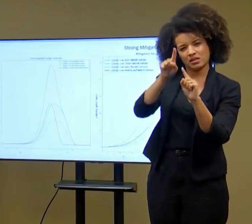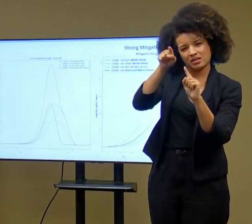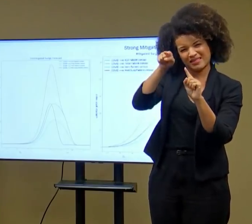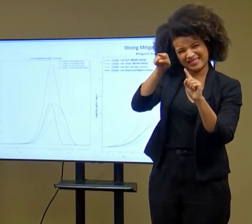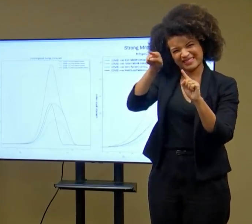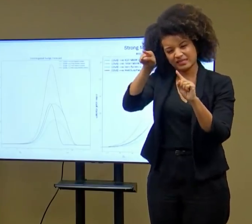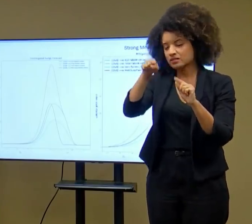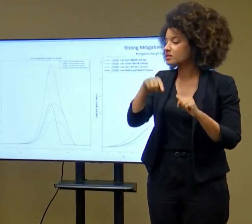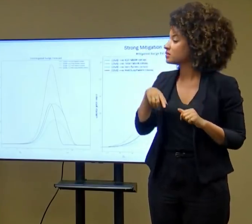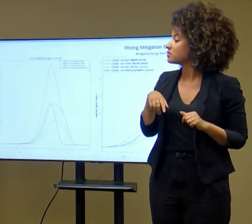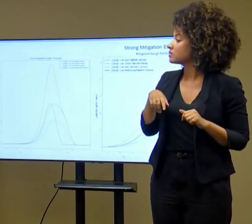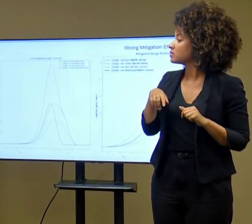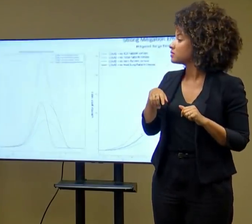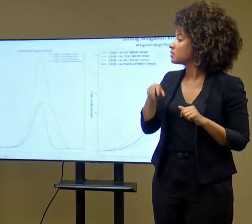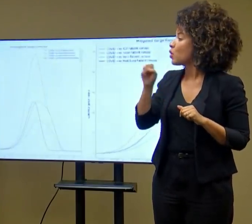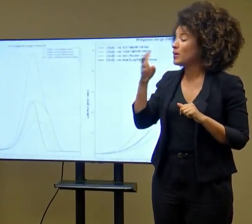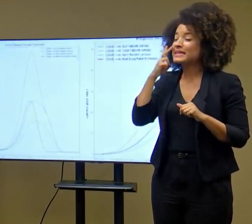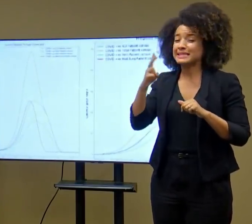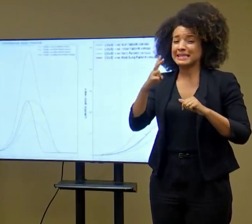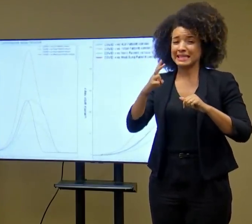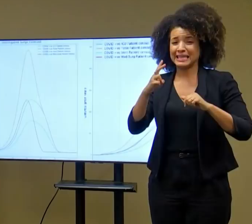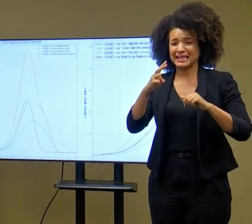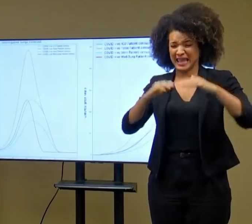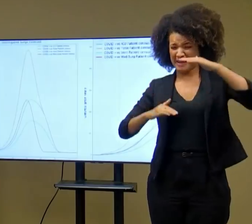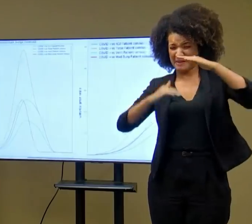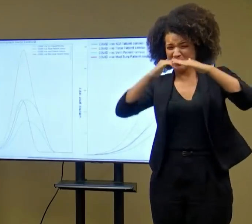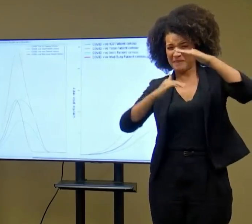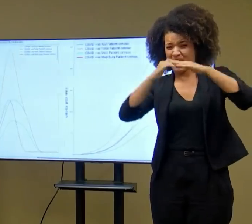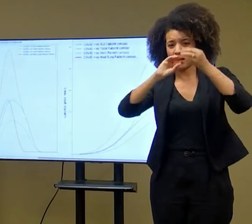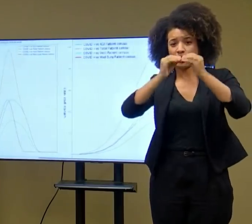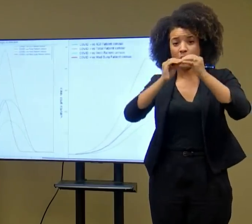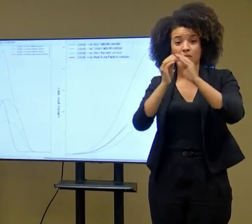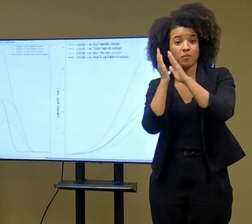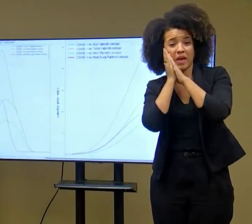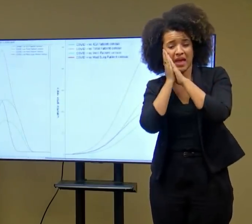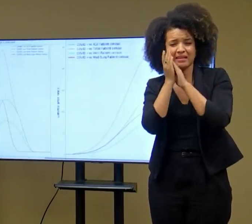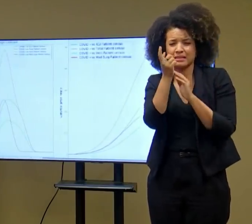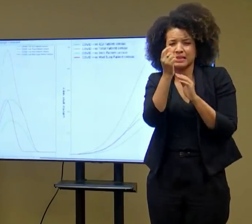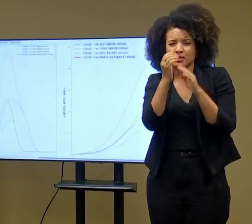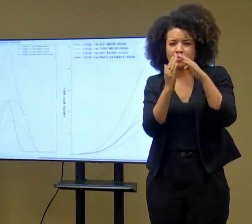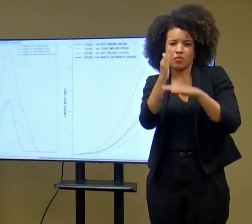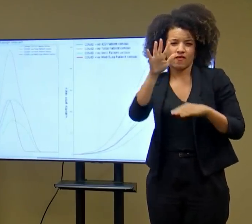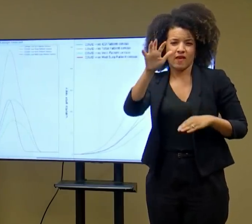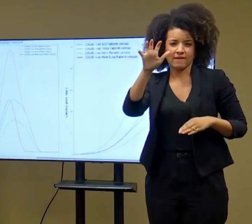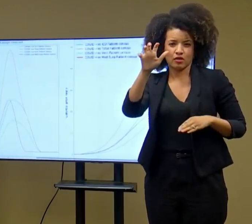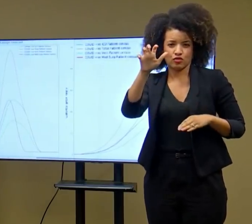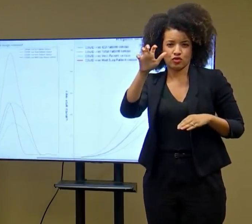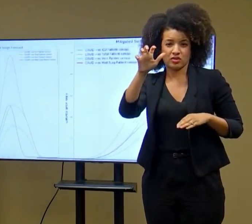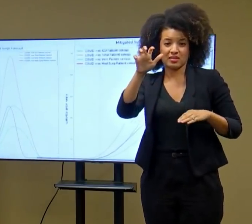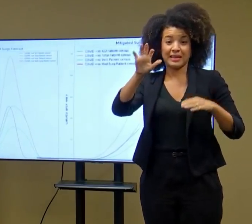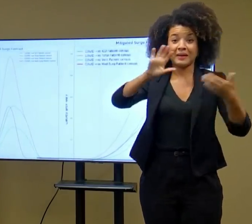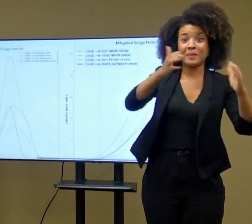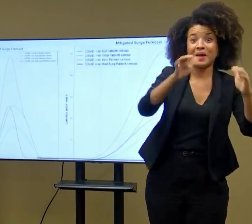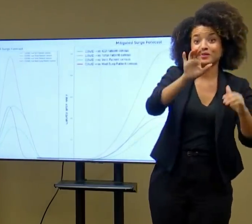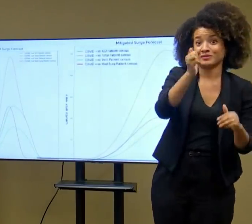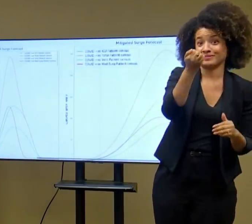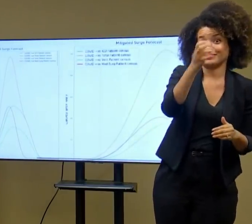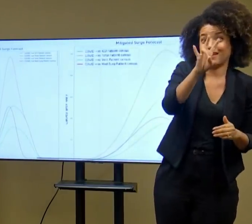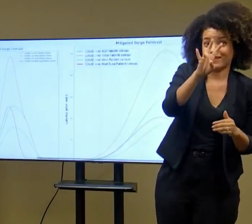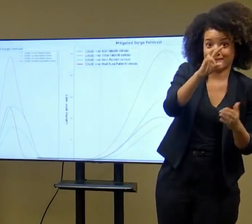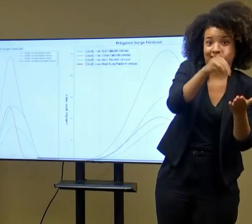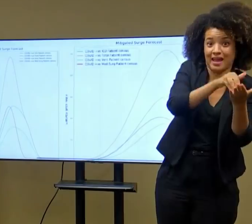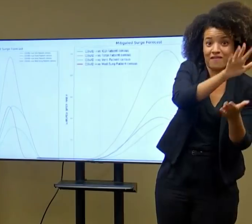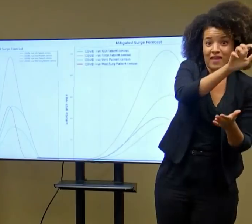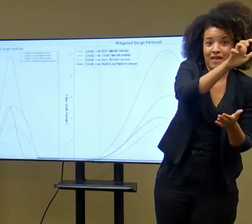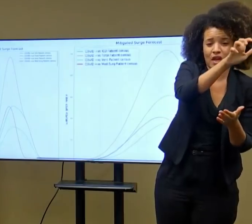can see is the maximum number of beds there is a little over 500, as opposed to that